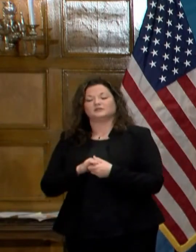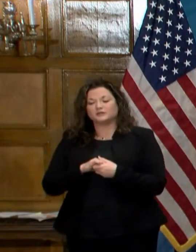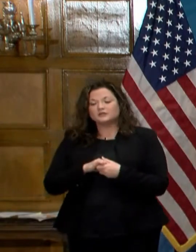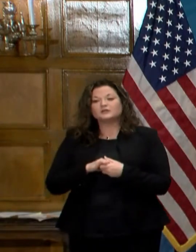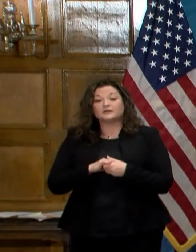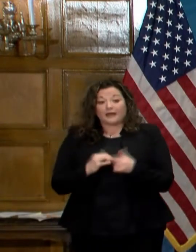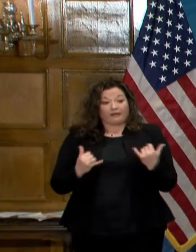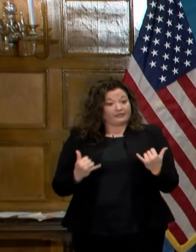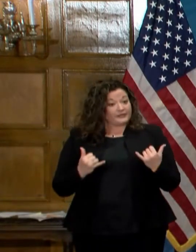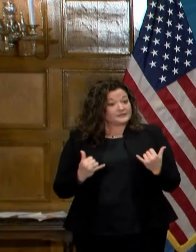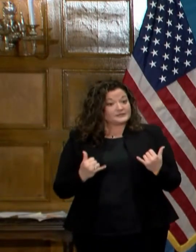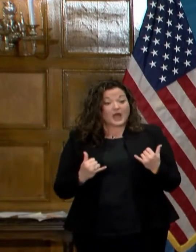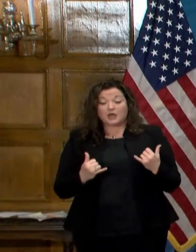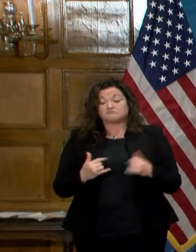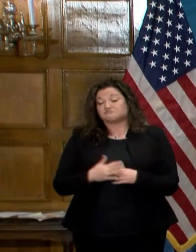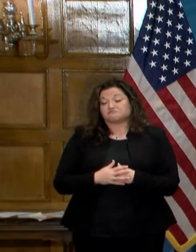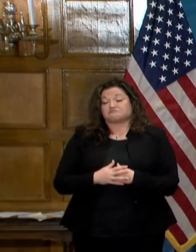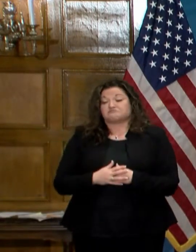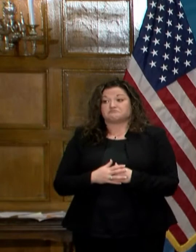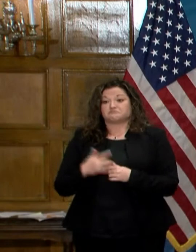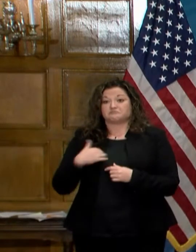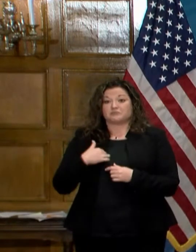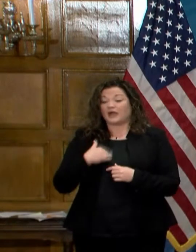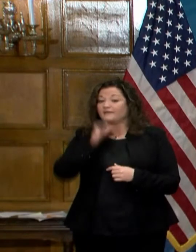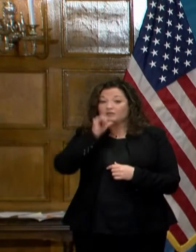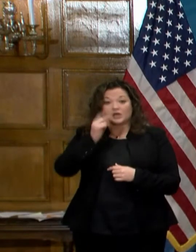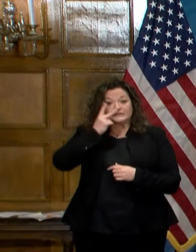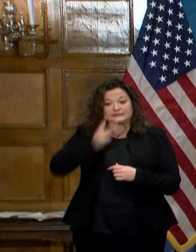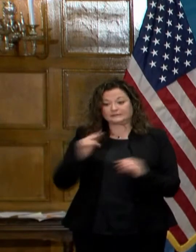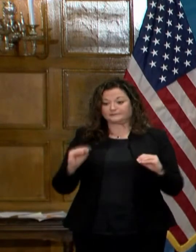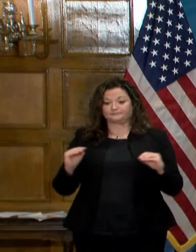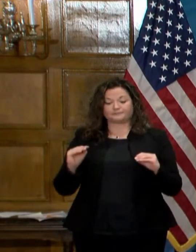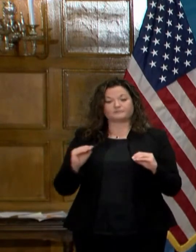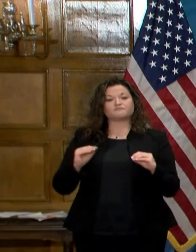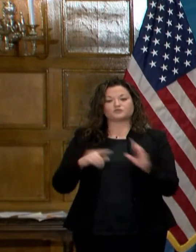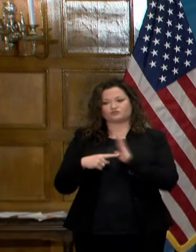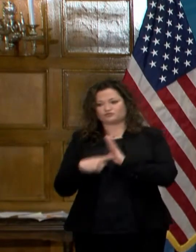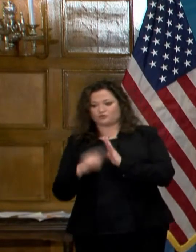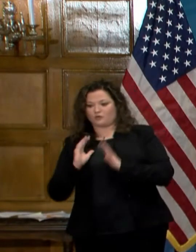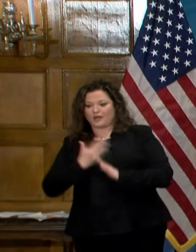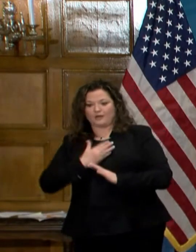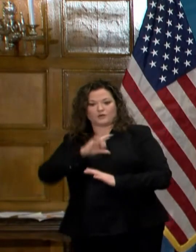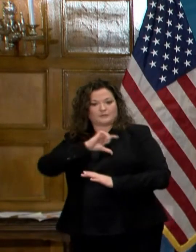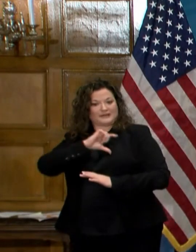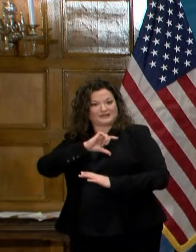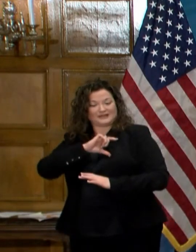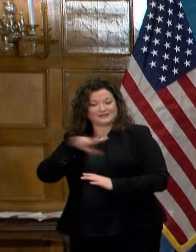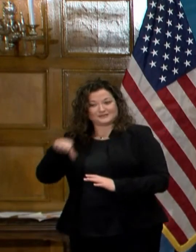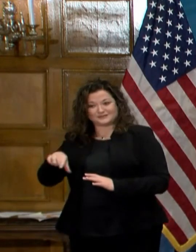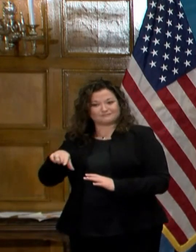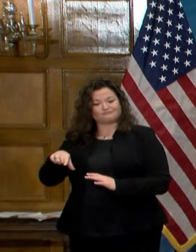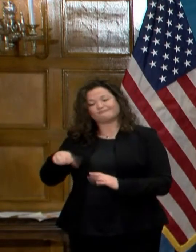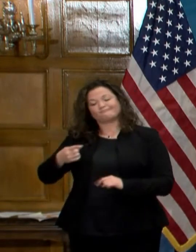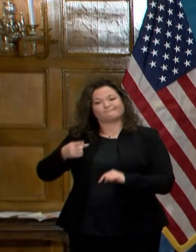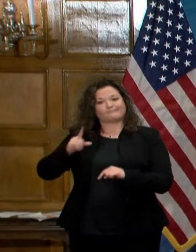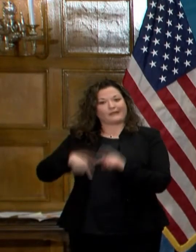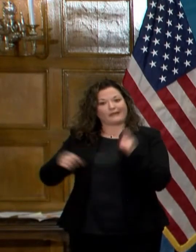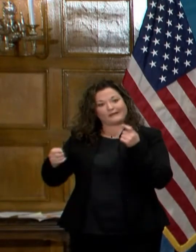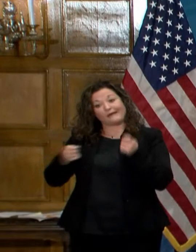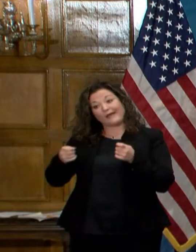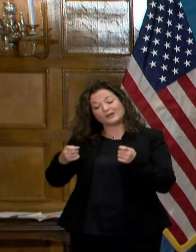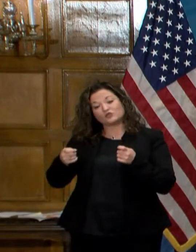At this time, I have not seen anything that indicates that our civilian law enforcement resources cannot